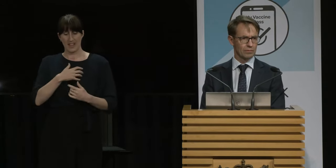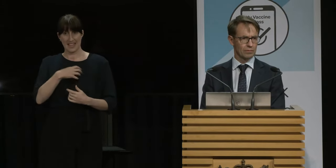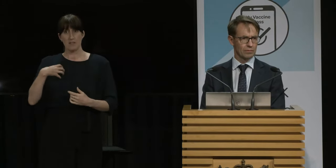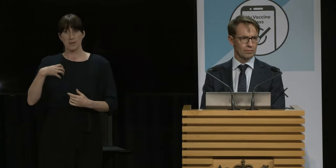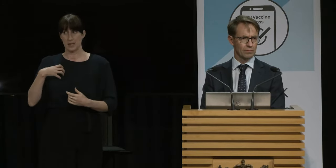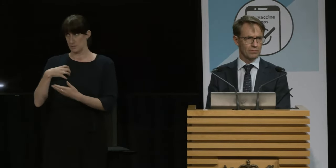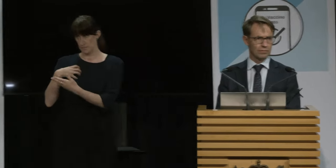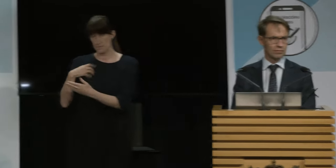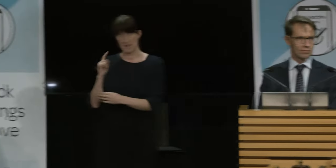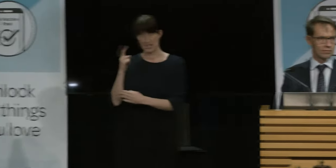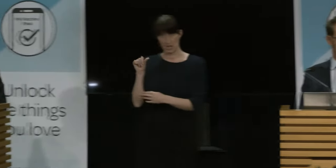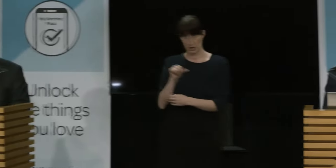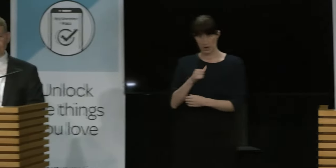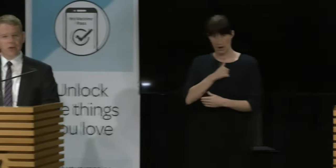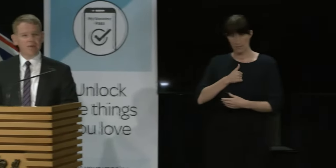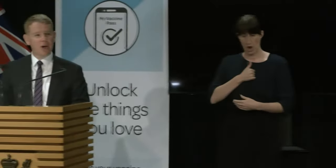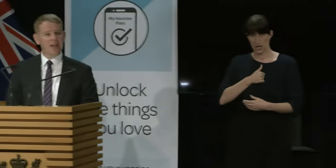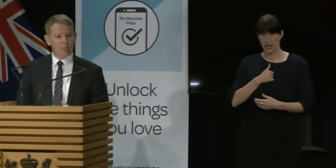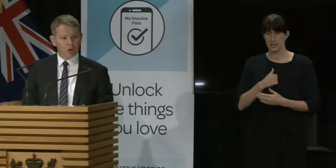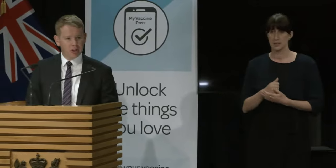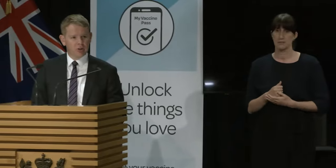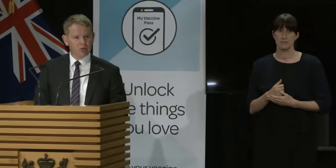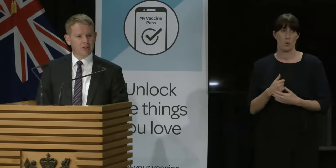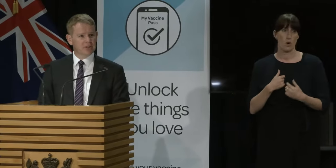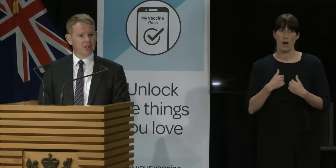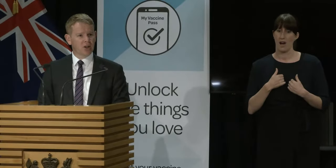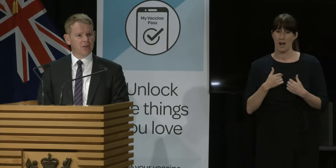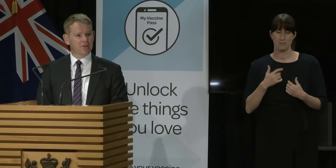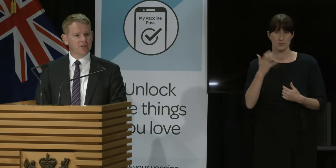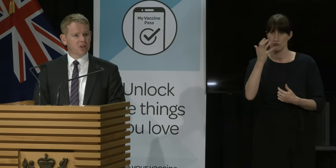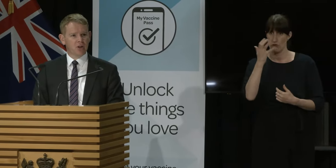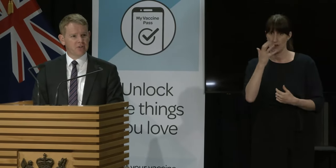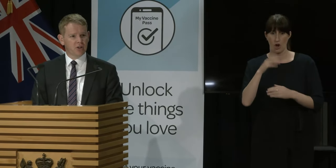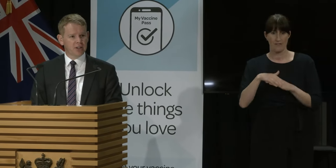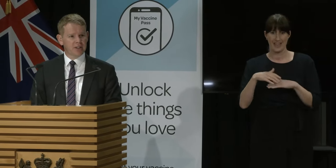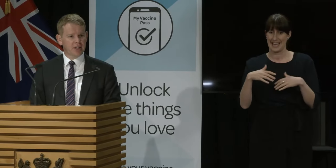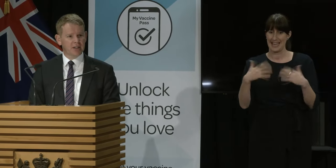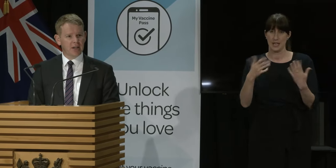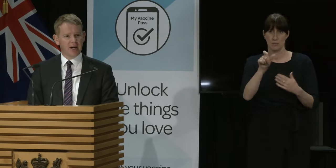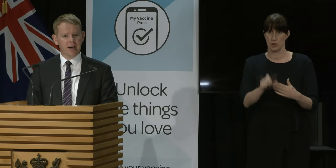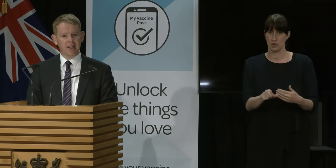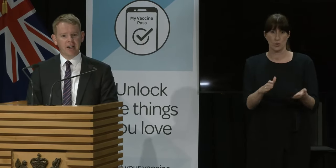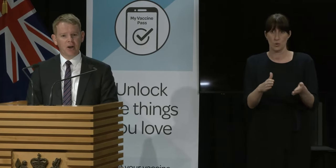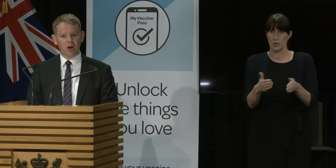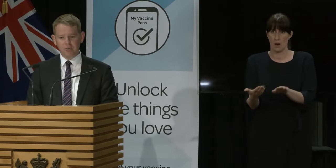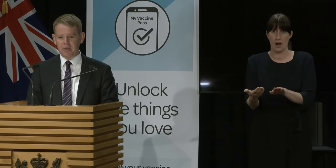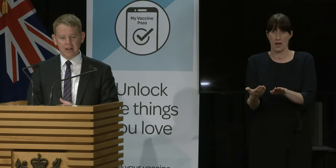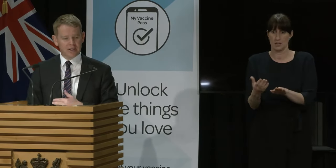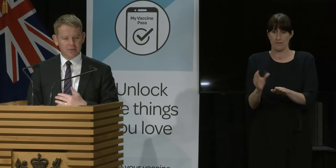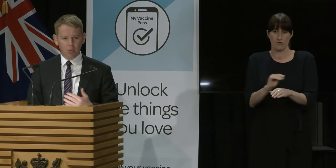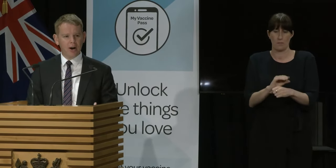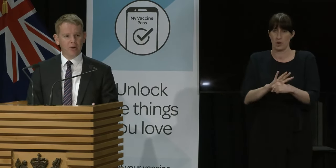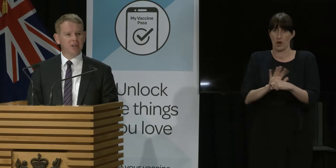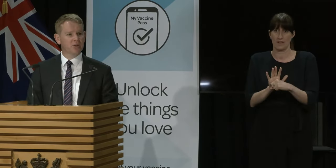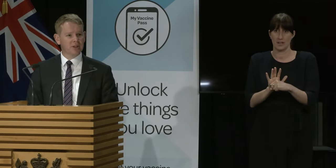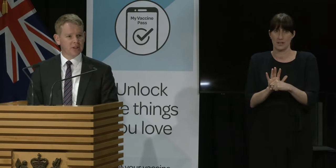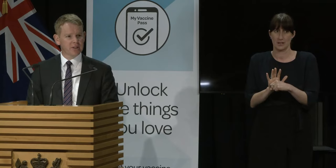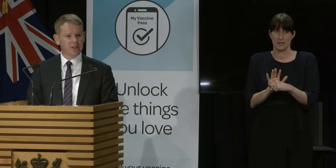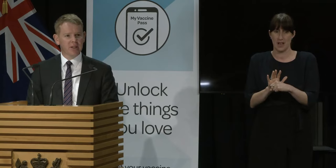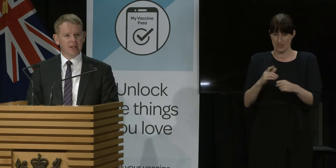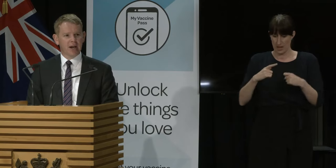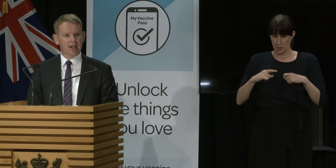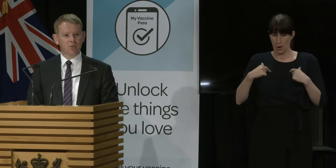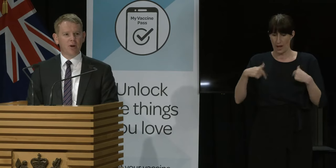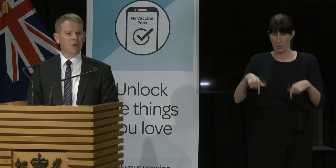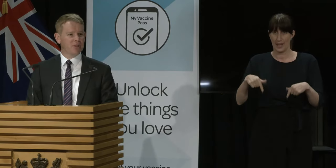to apologise, Minister? Look, I'm sorry for anybody who loses their life to COVID-19. That is why we are doing